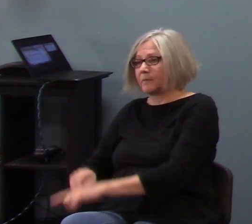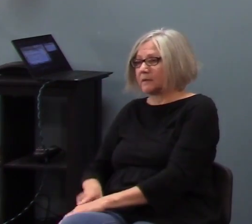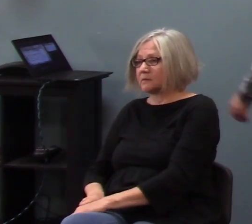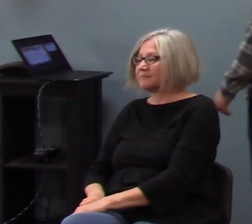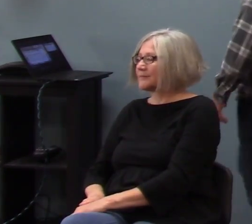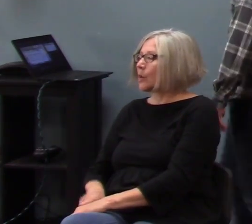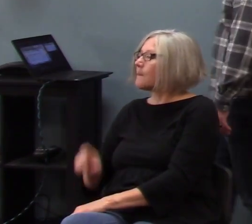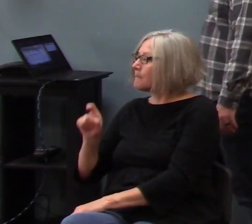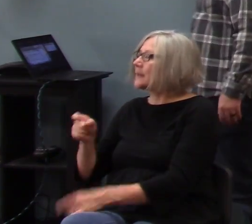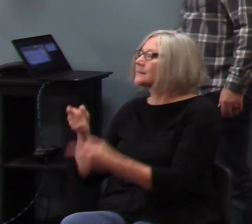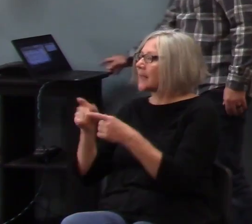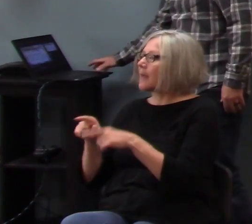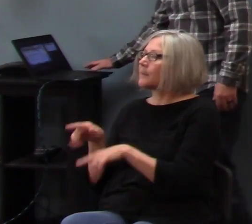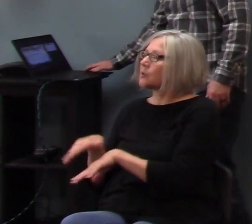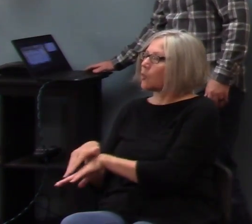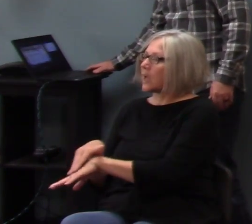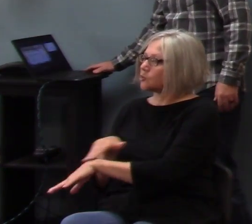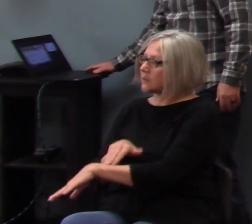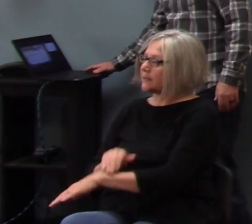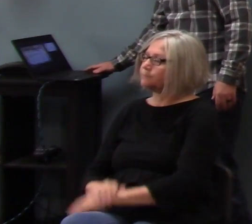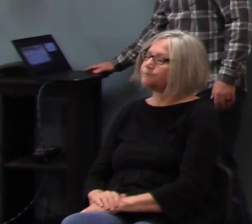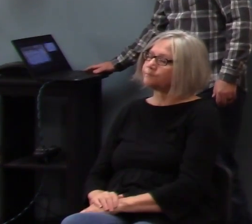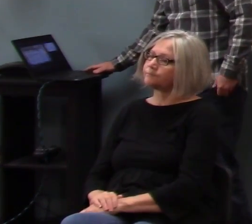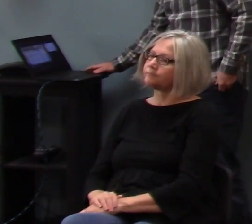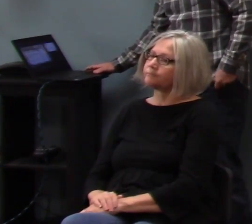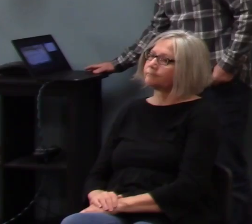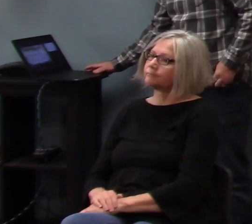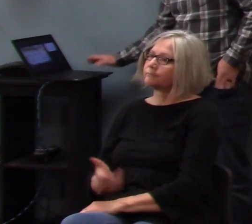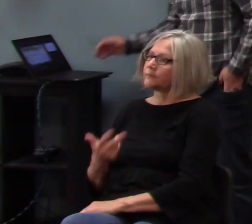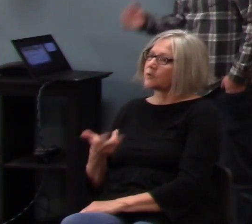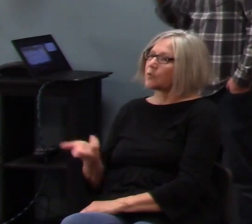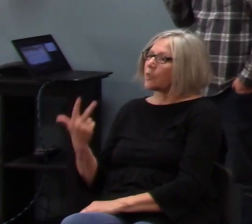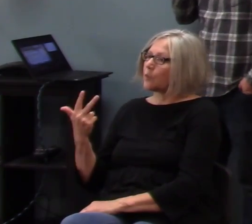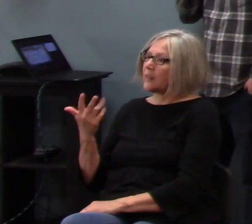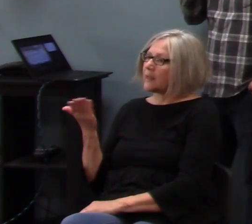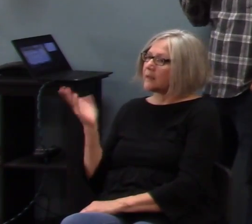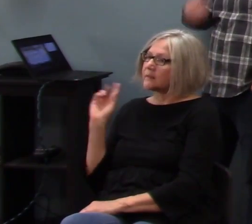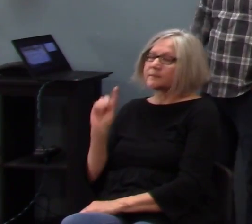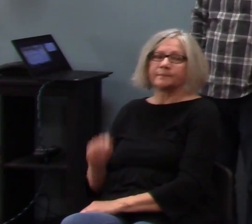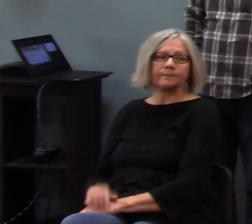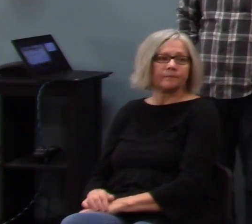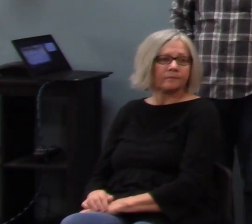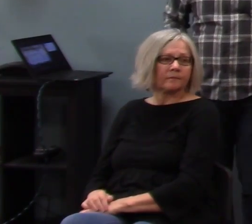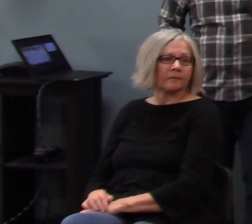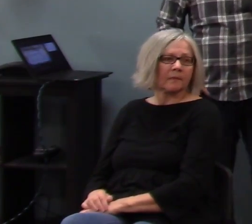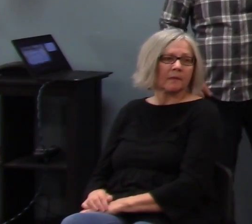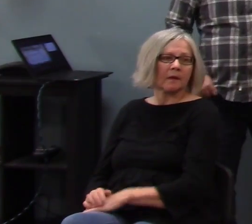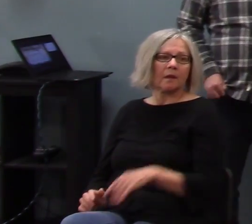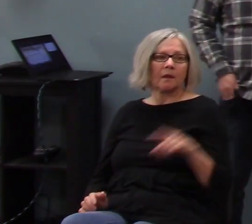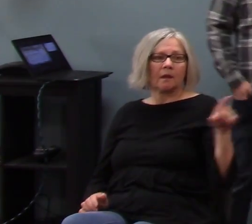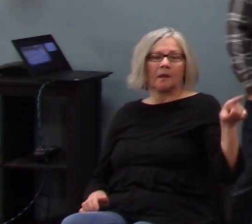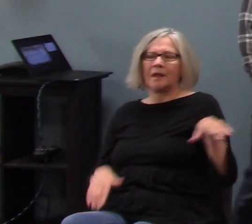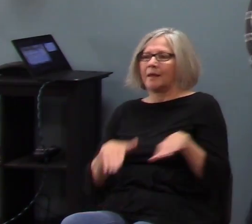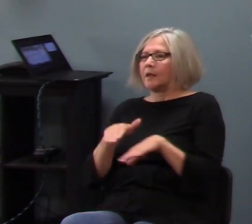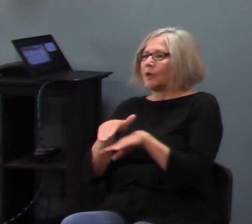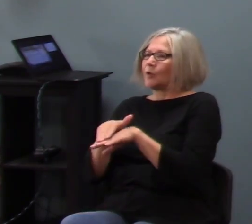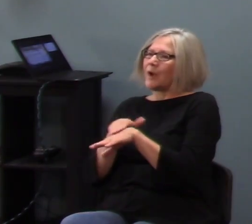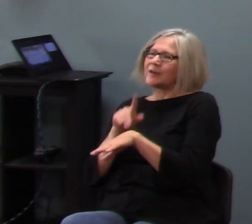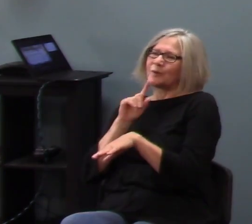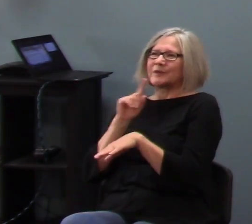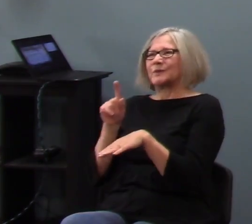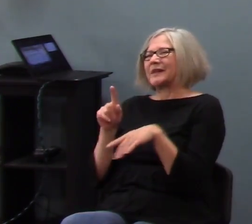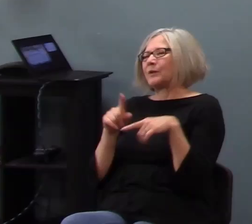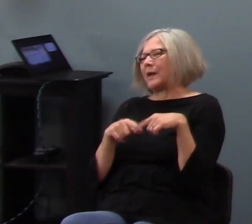gradually. All right, so these are the three things here. But that gradual is relative. Yes,